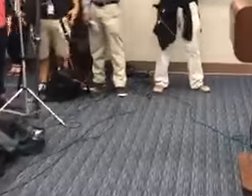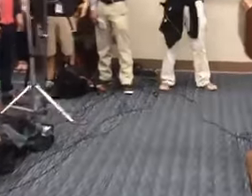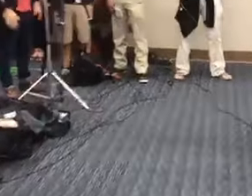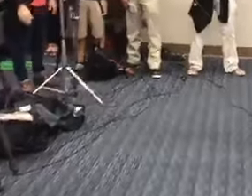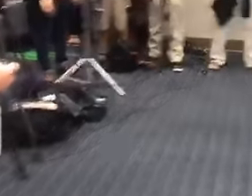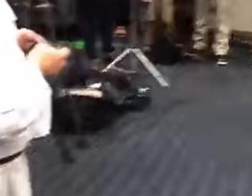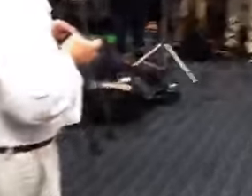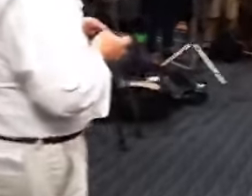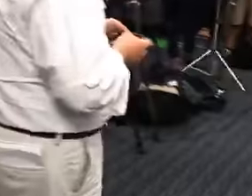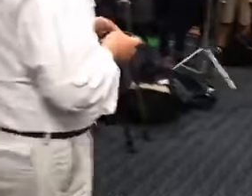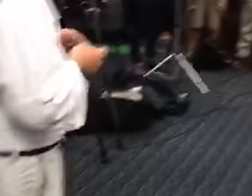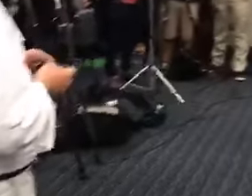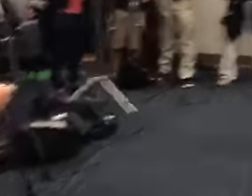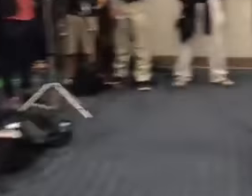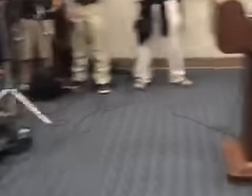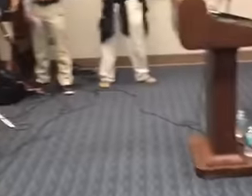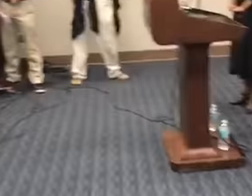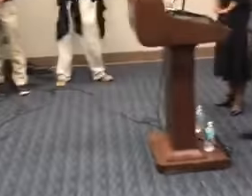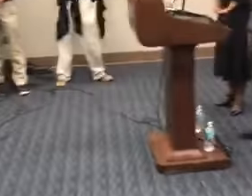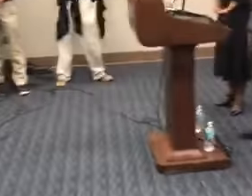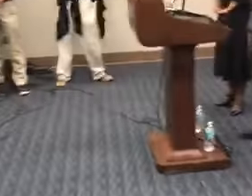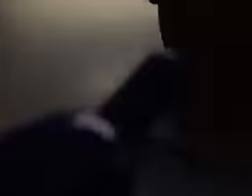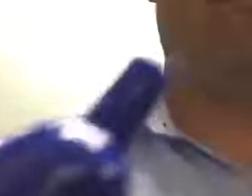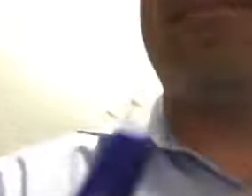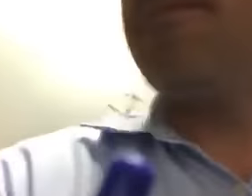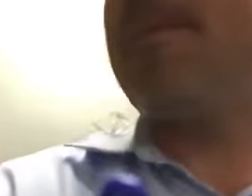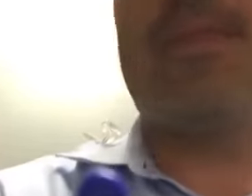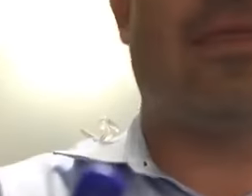Tim, can you?